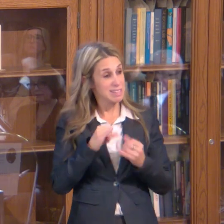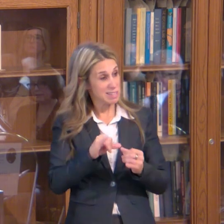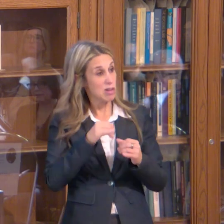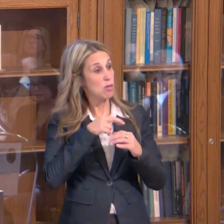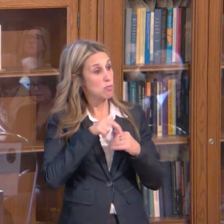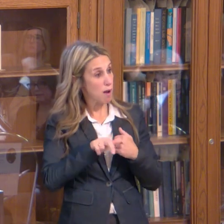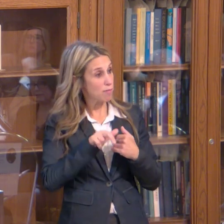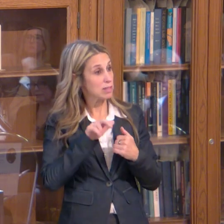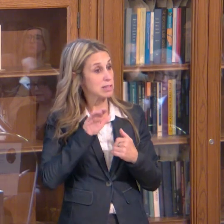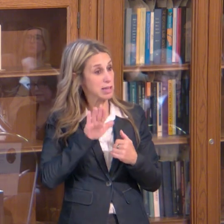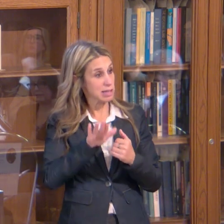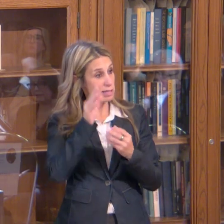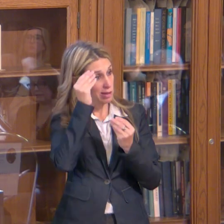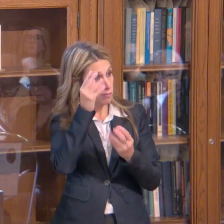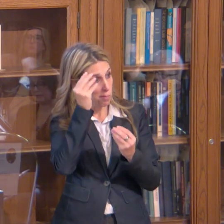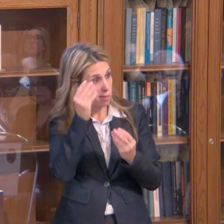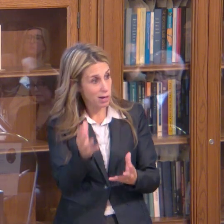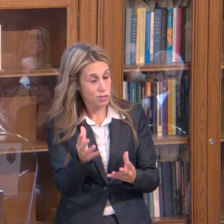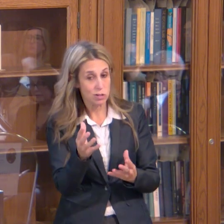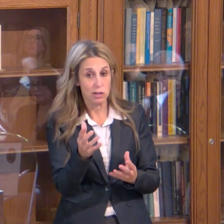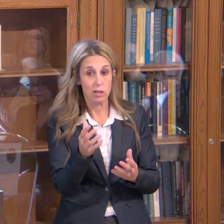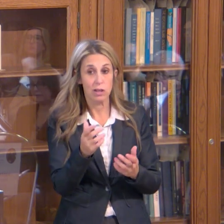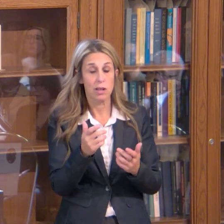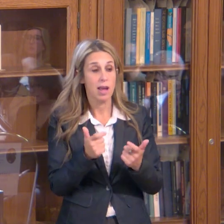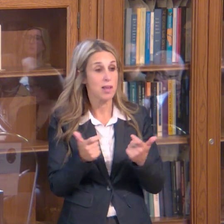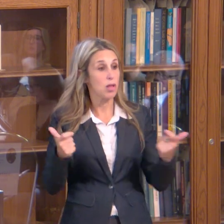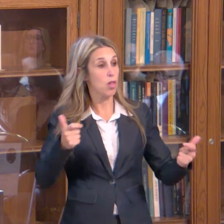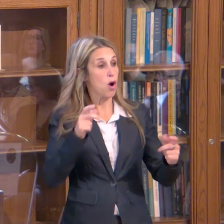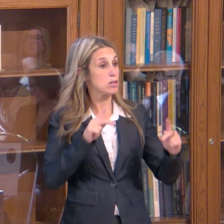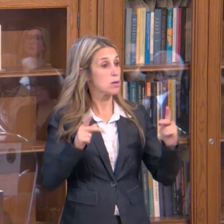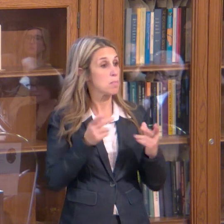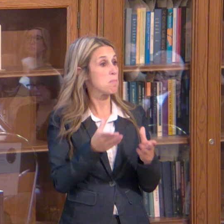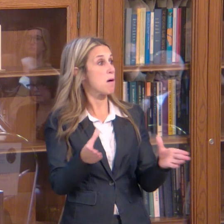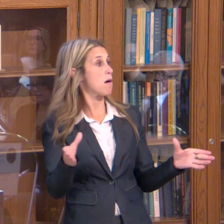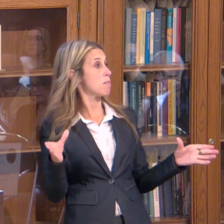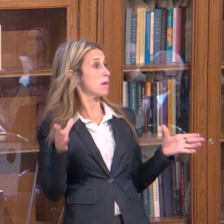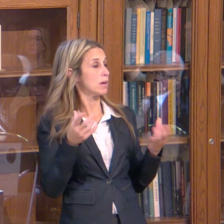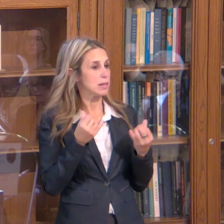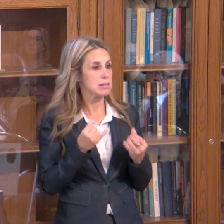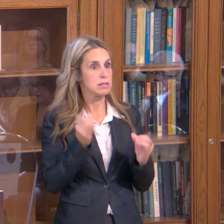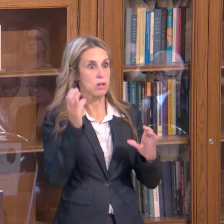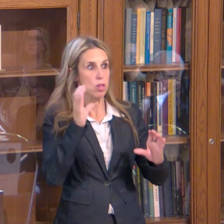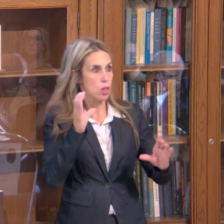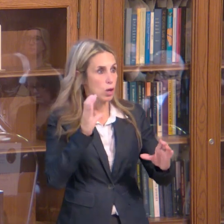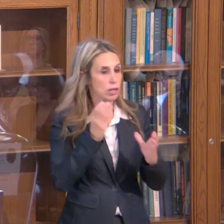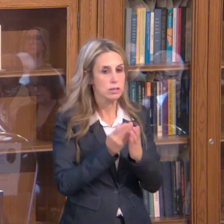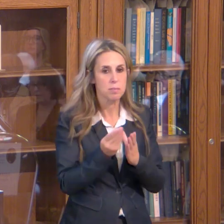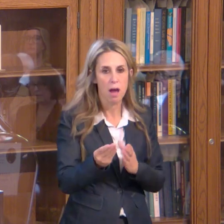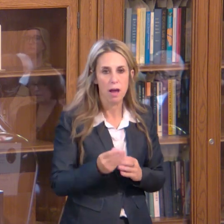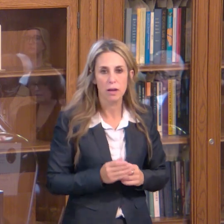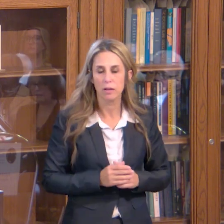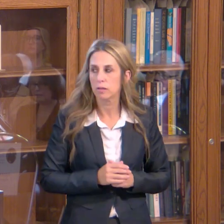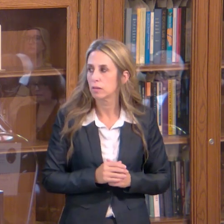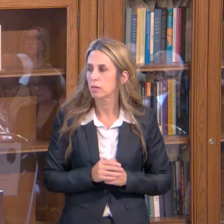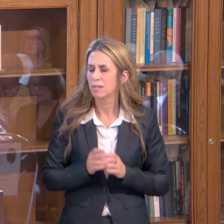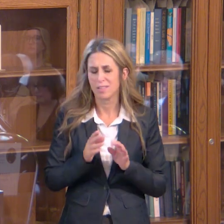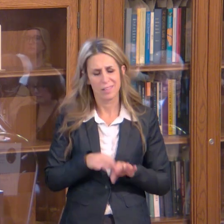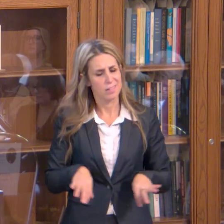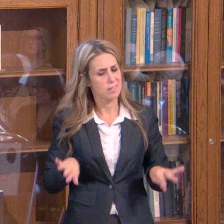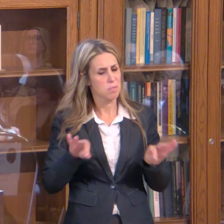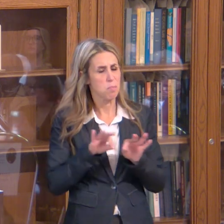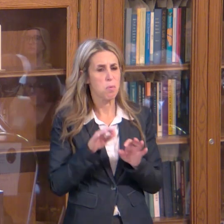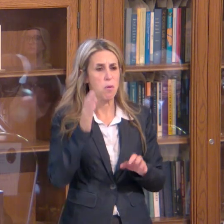its information and the larger public is still searching to buy it and it is important to